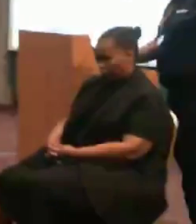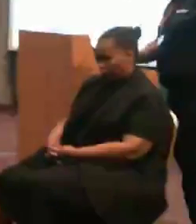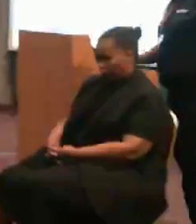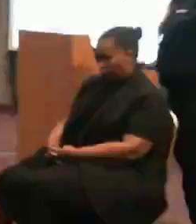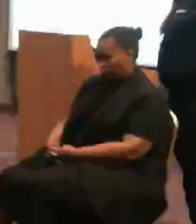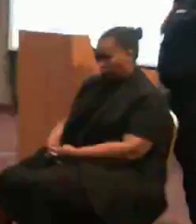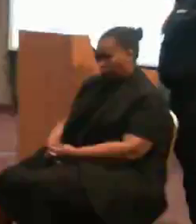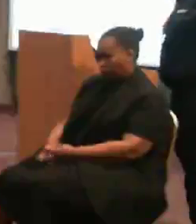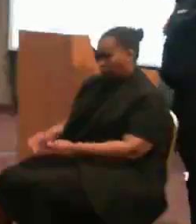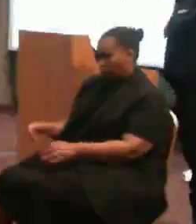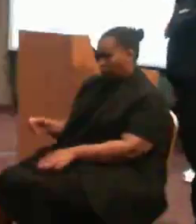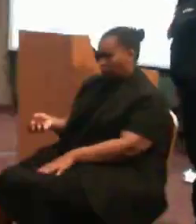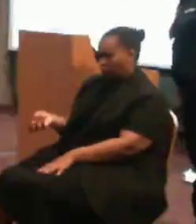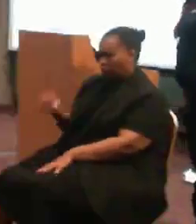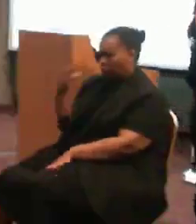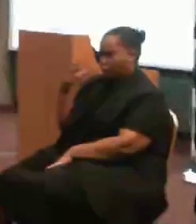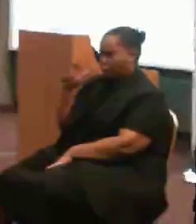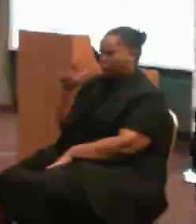Yeah, if you look at that slide,